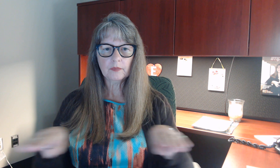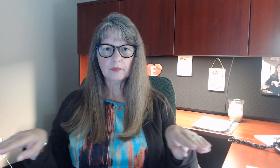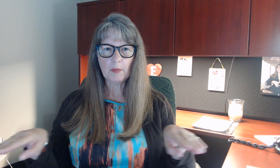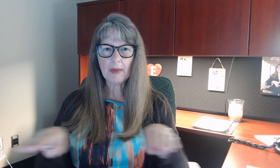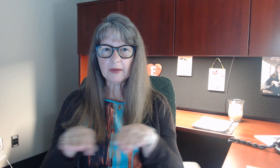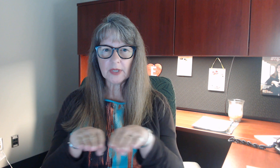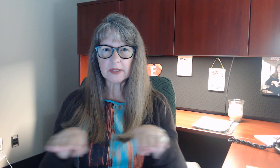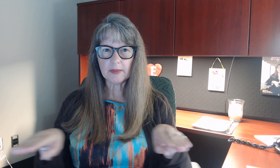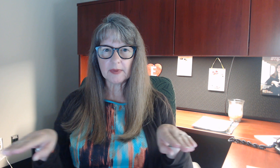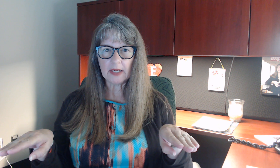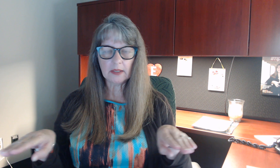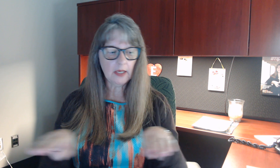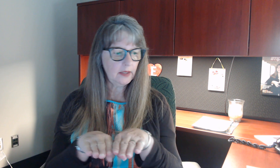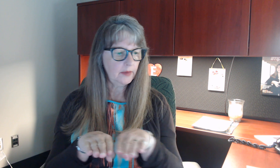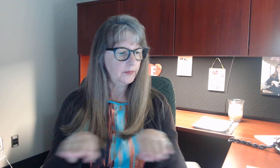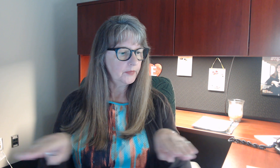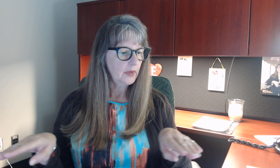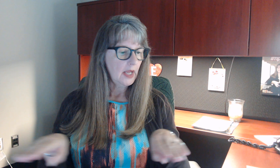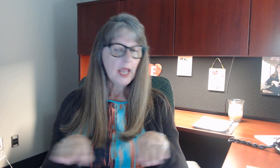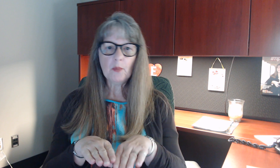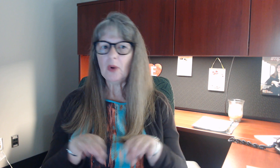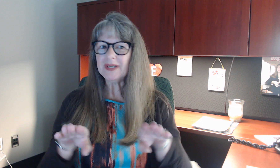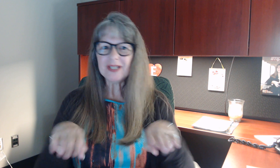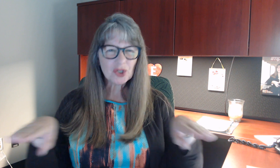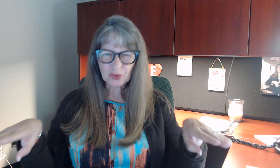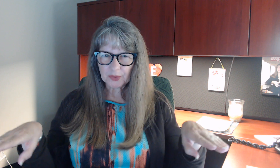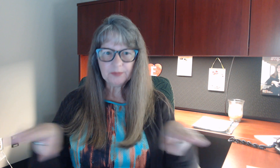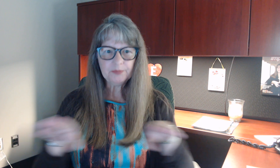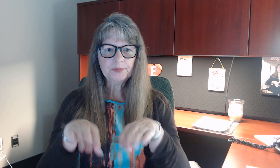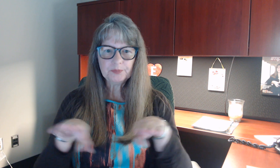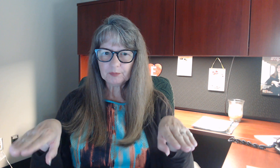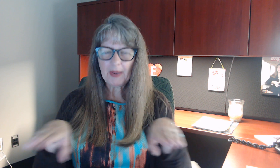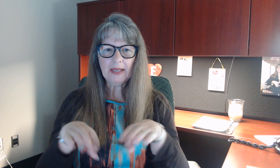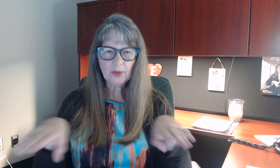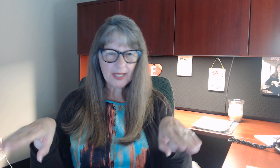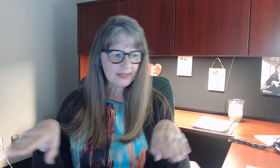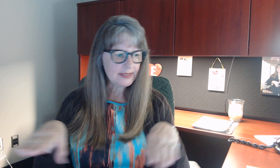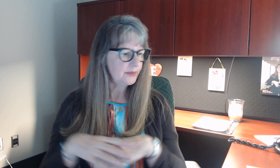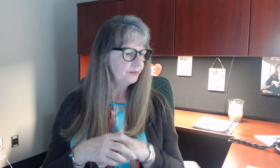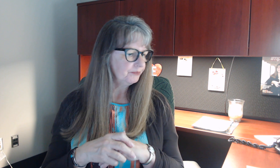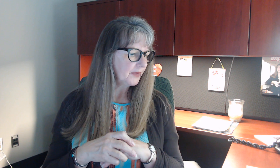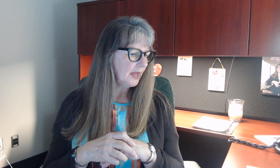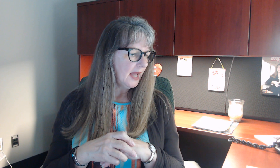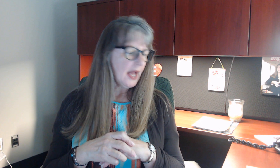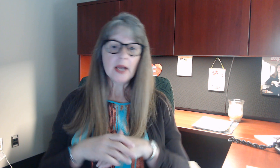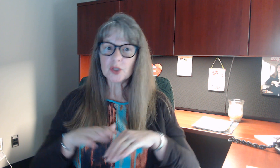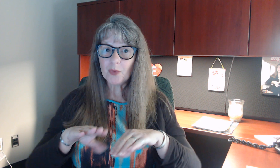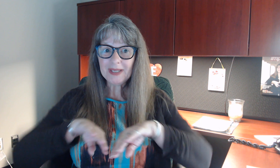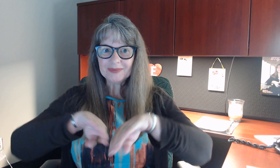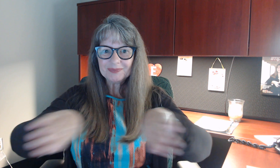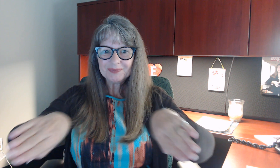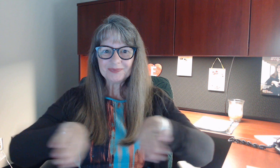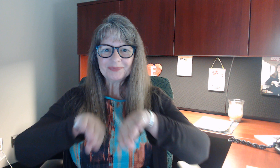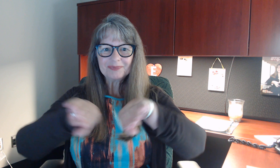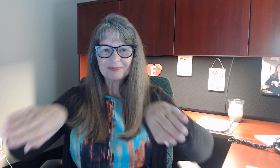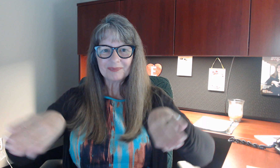We might have done some of that. And we already did children, patting their heads. Swimming.